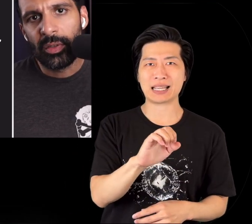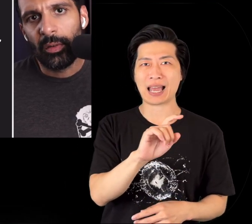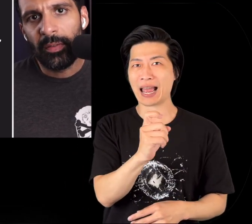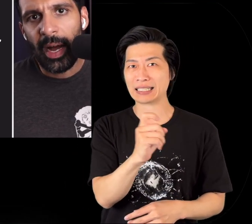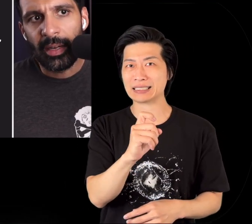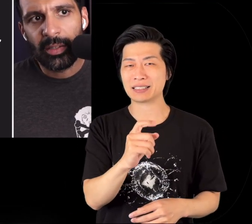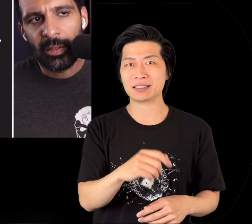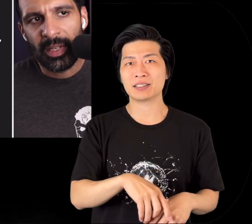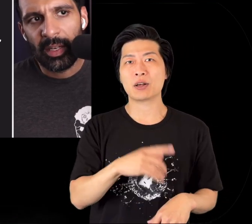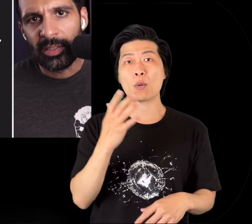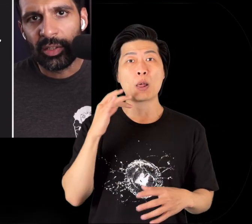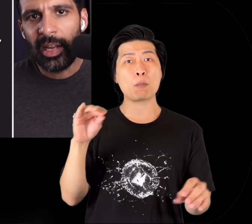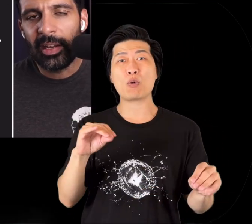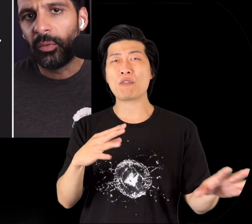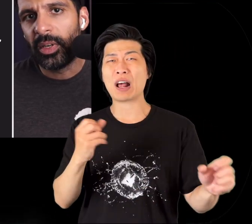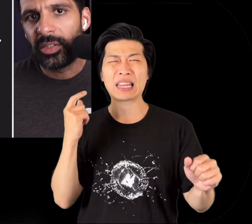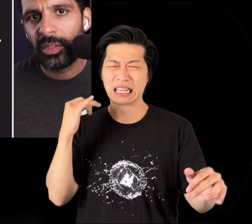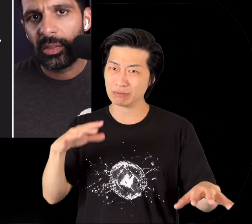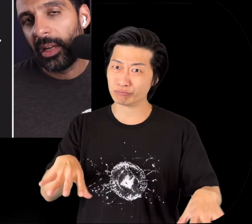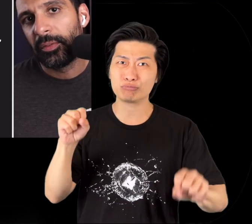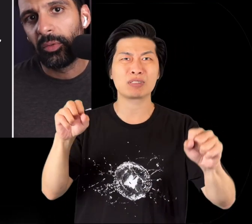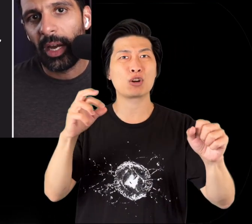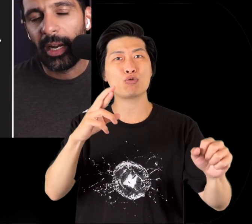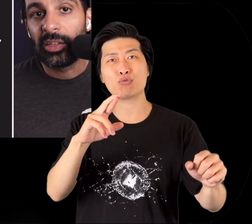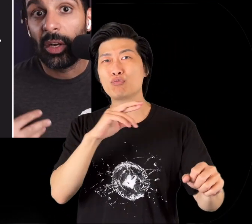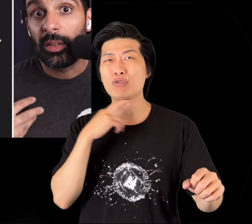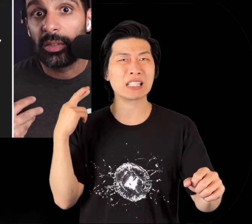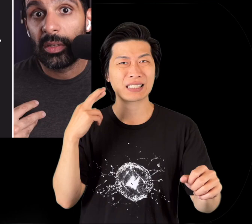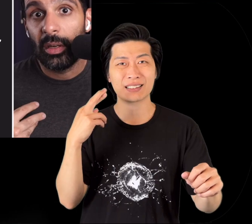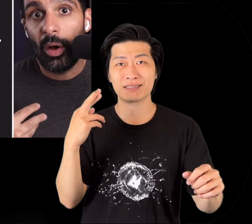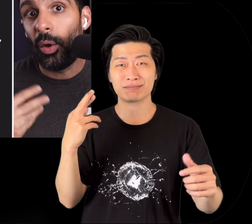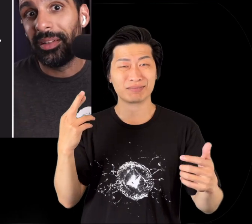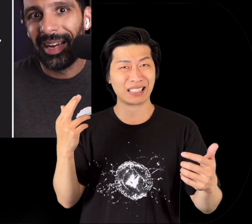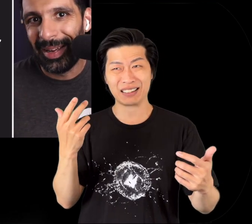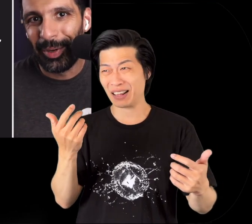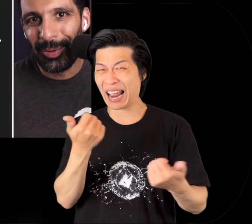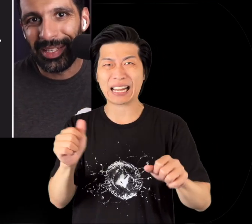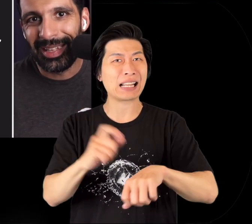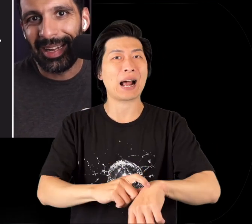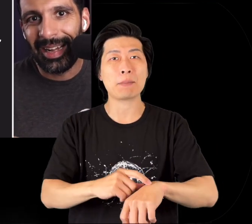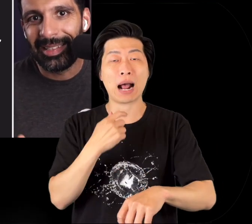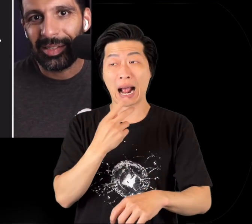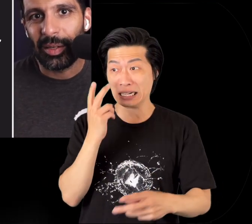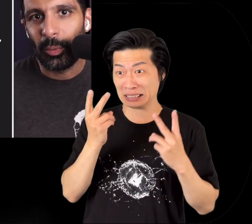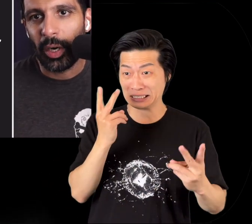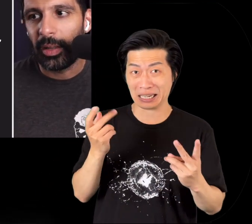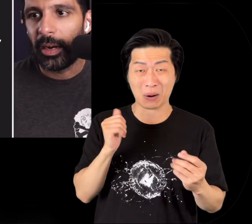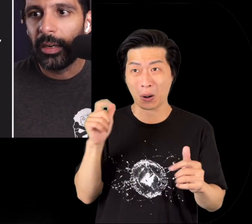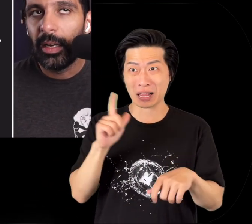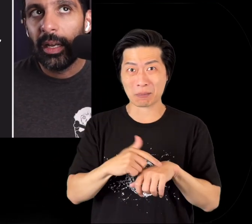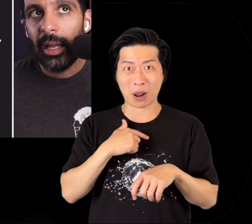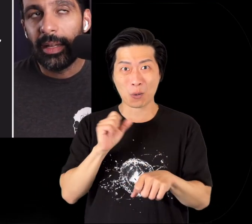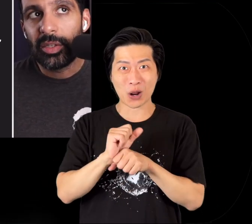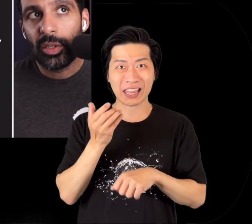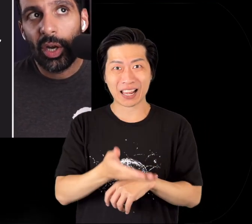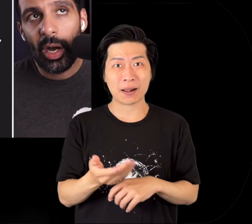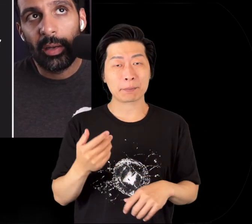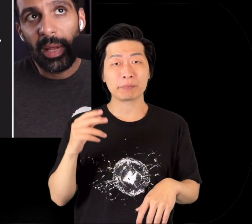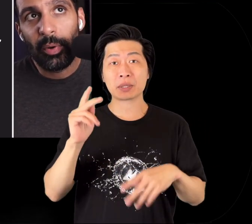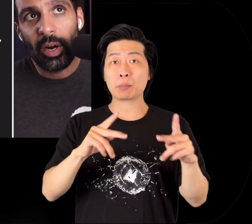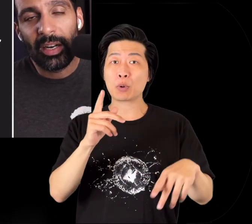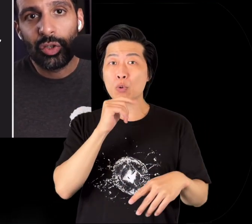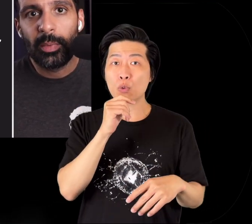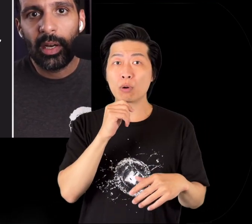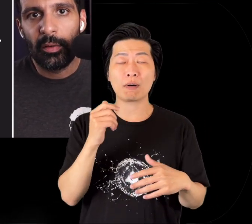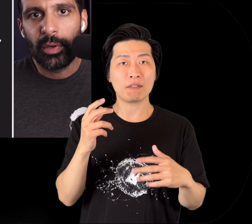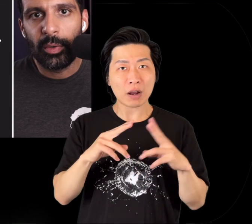moving so fast is because they're taking risks left and right. I saw this all the time when I was at Tesla, working there. It's